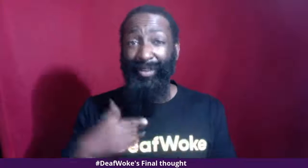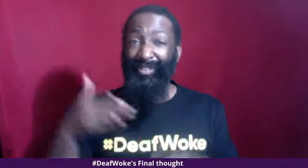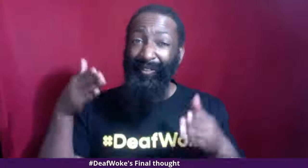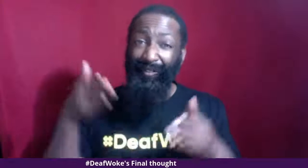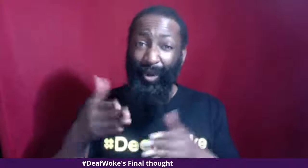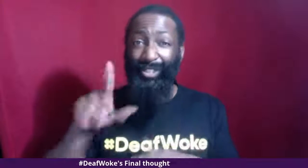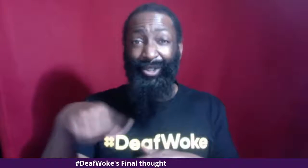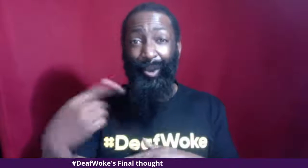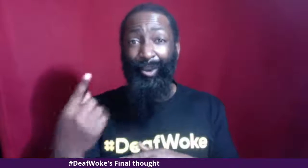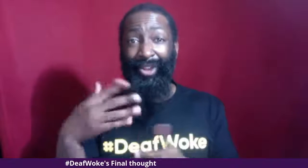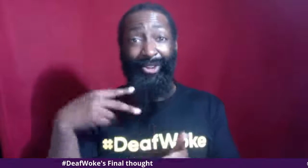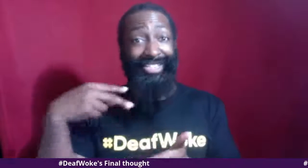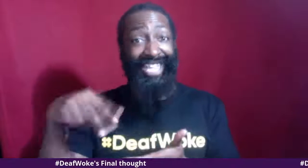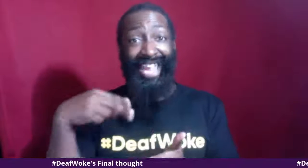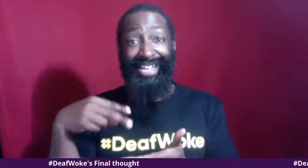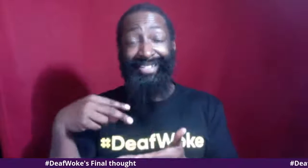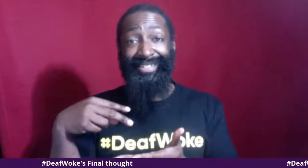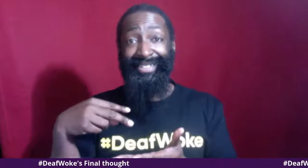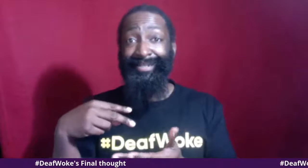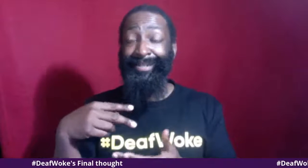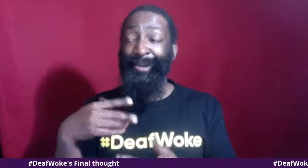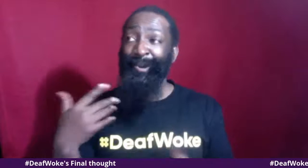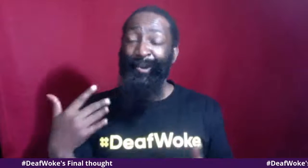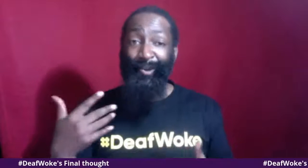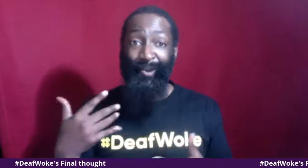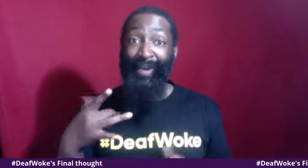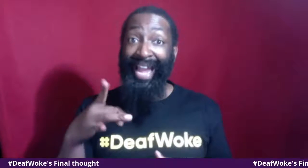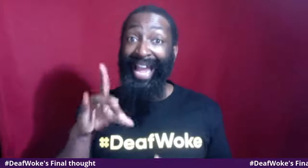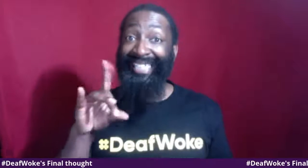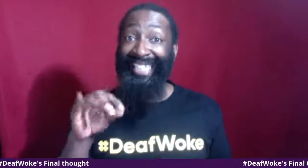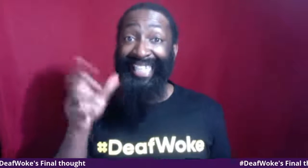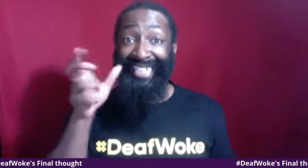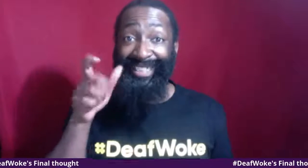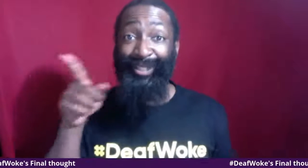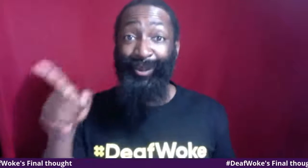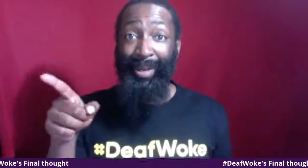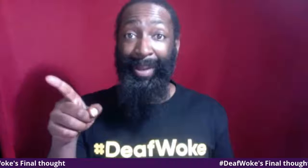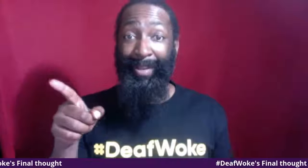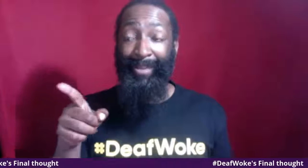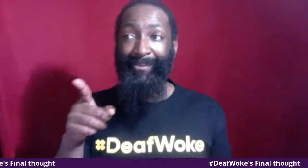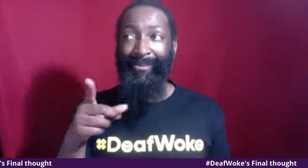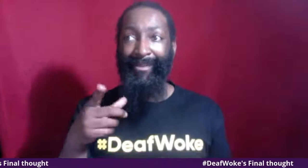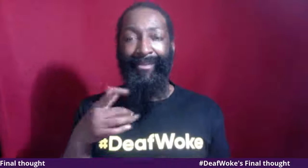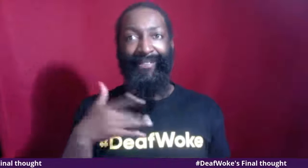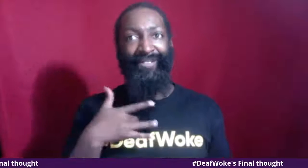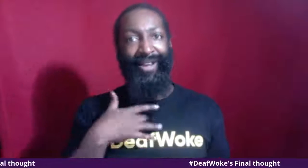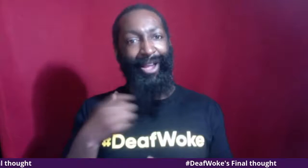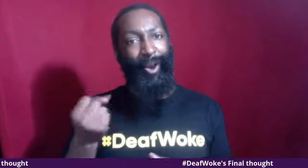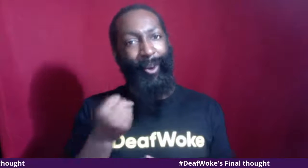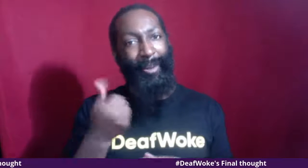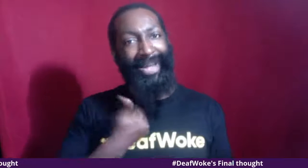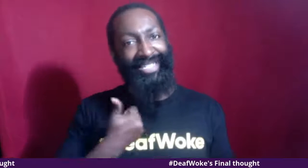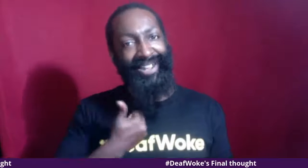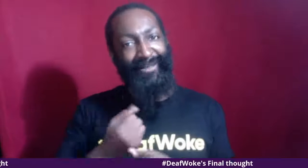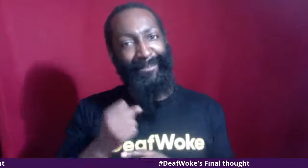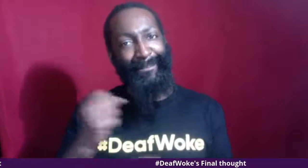I remember growing up, people told me focus only on dancing. So I listened to